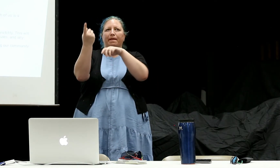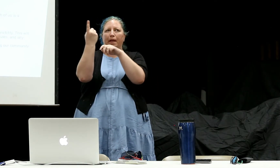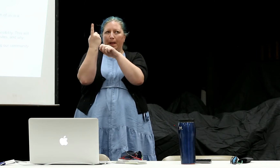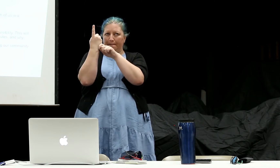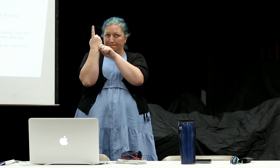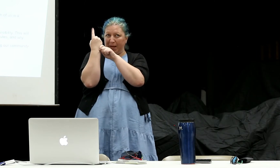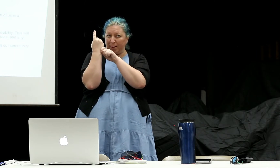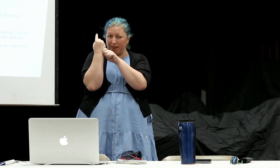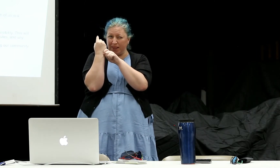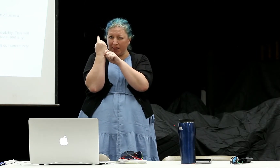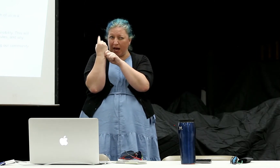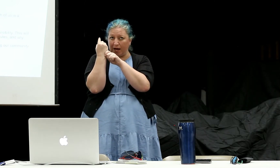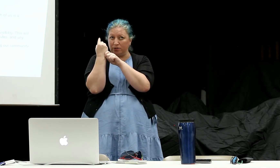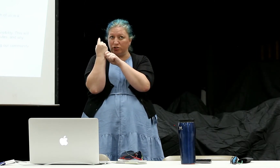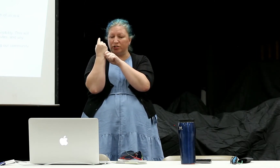please, I welcome that. That's what he said.